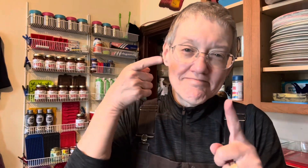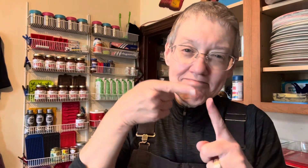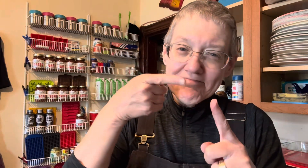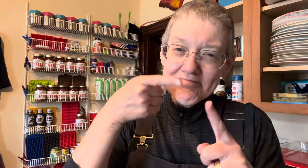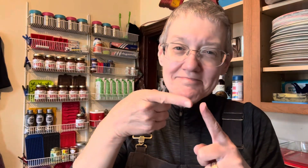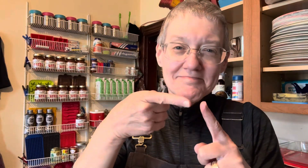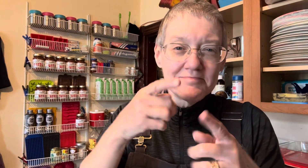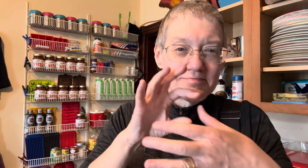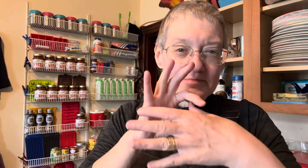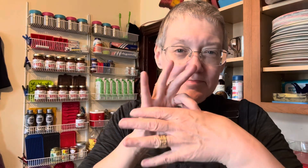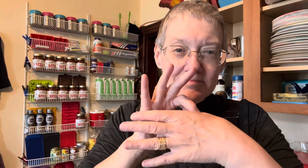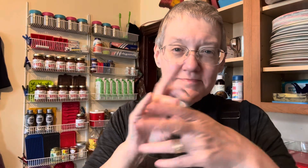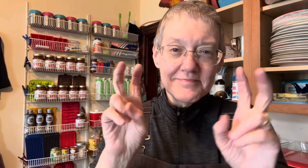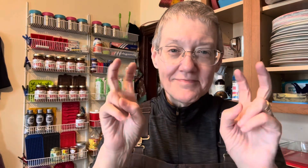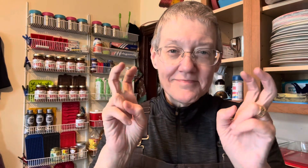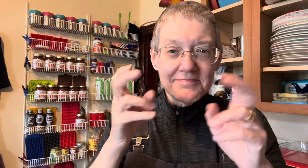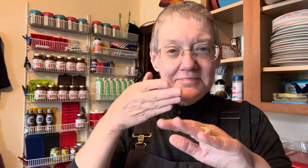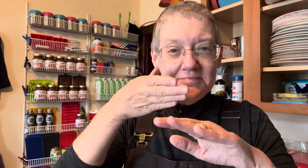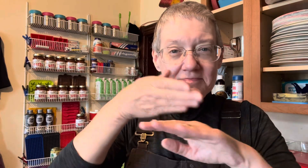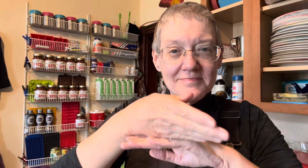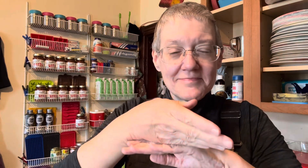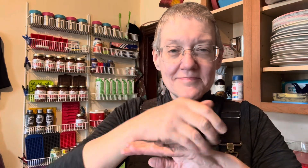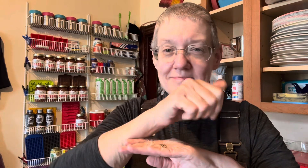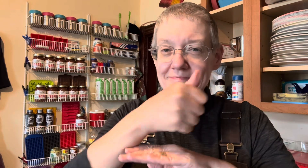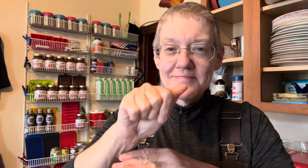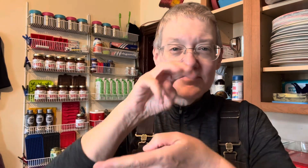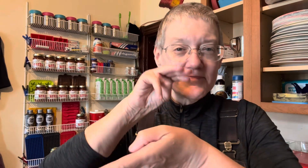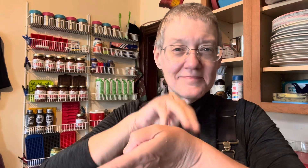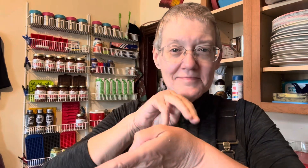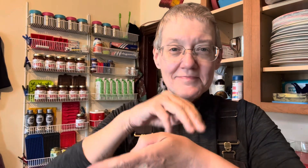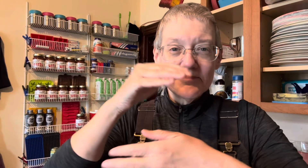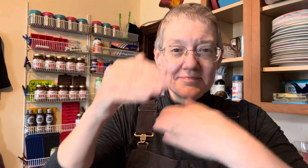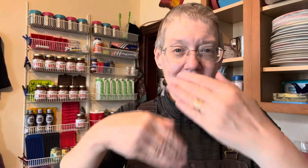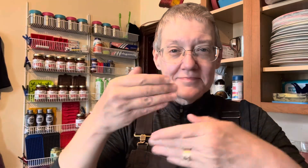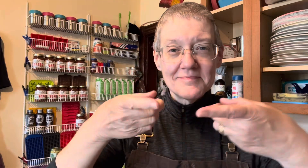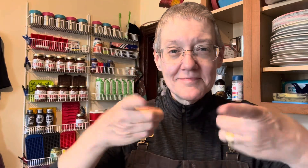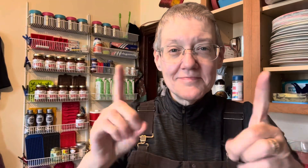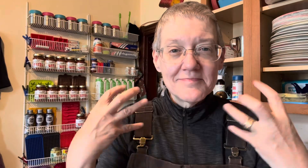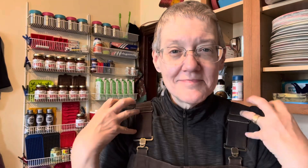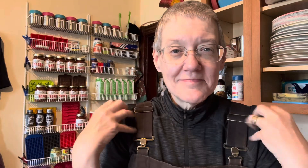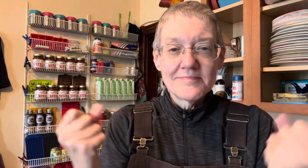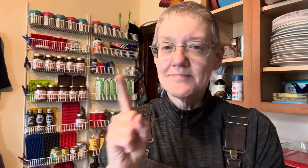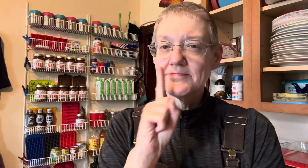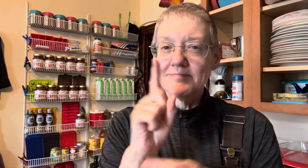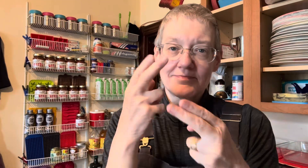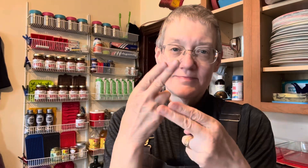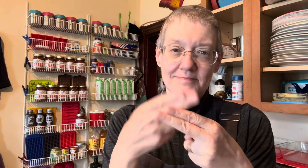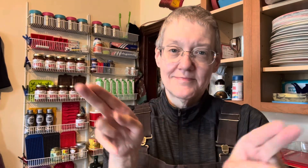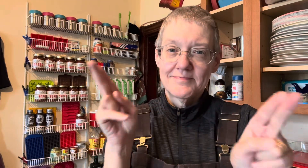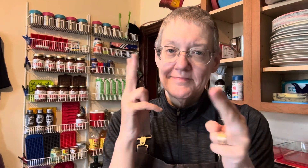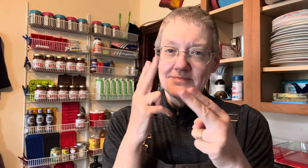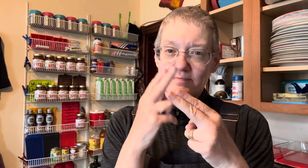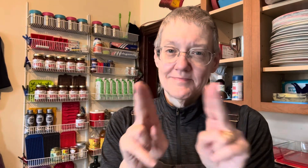Dell's number one go-to protein after any medical procedure during recovery is